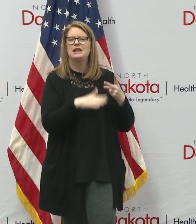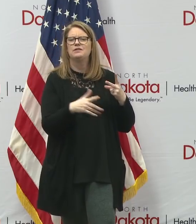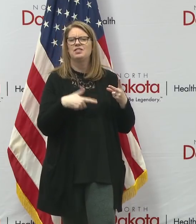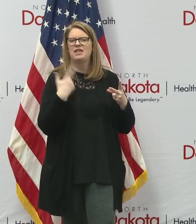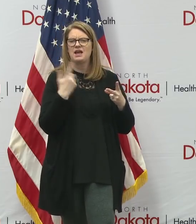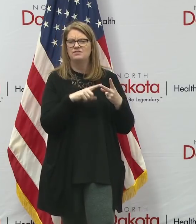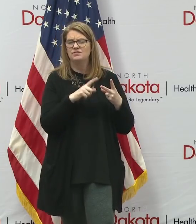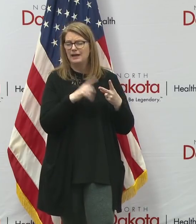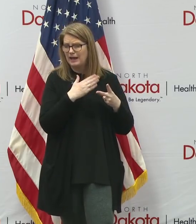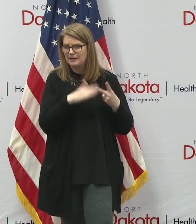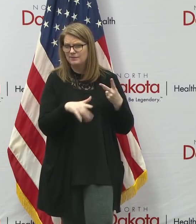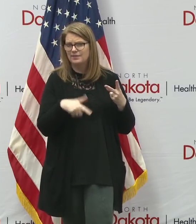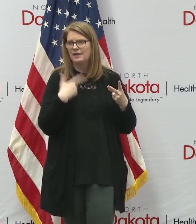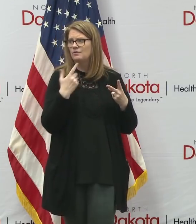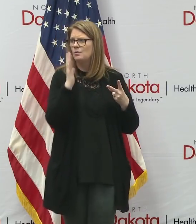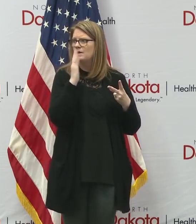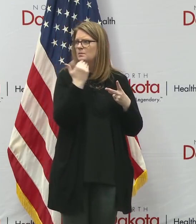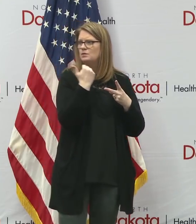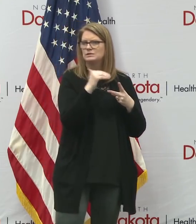there be restricted